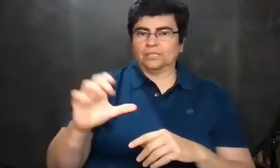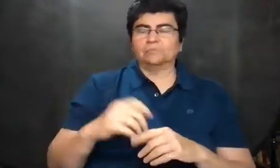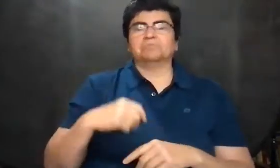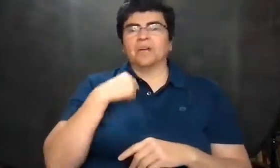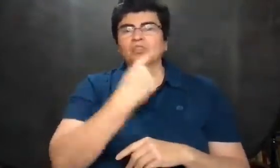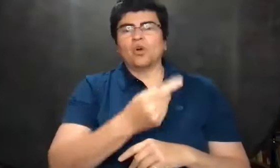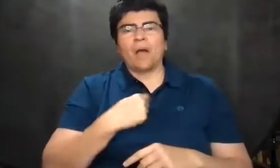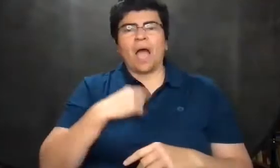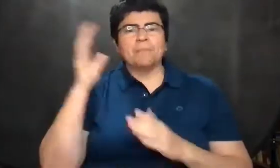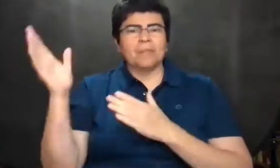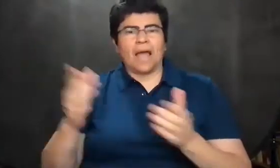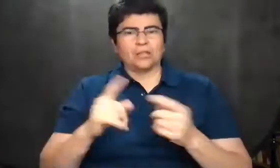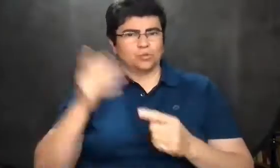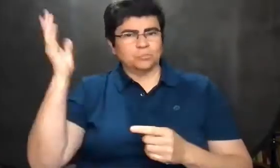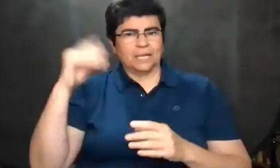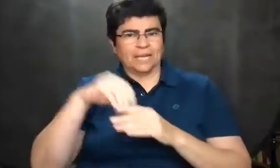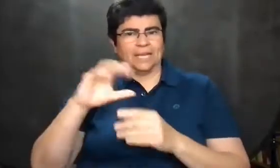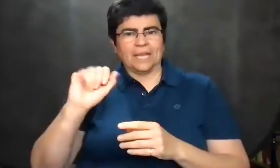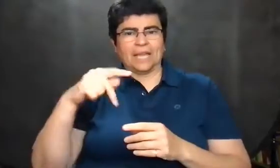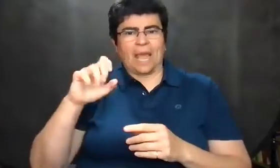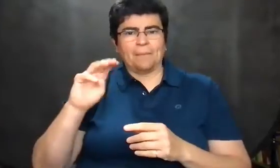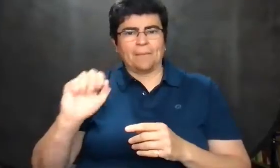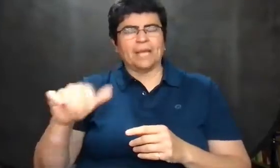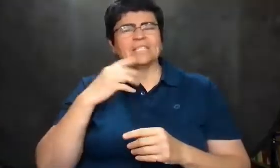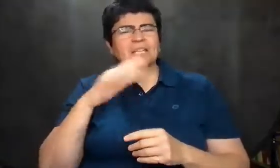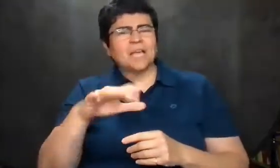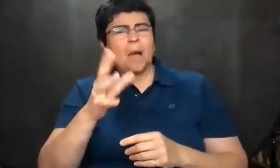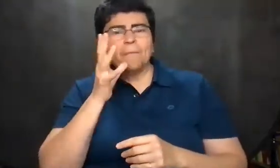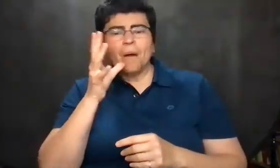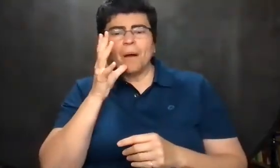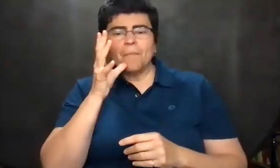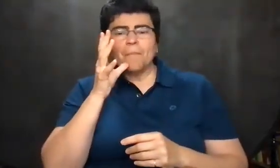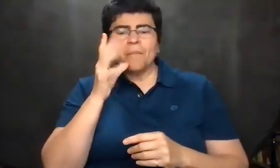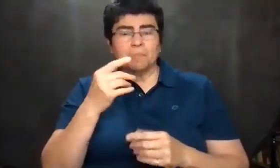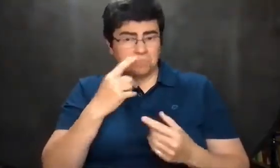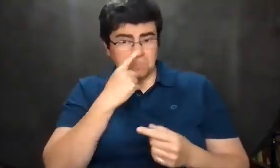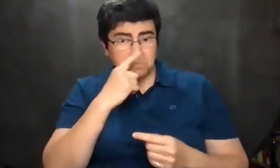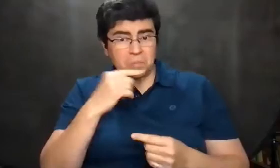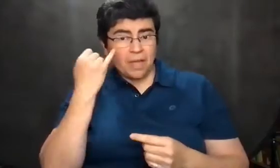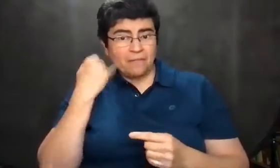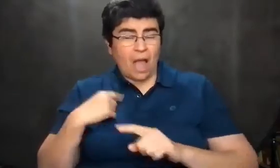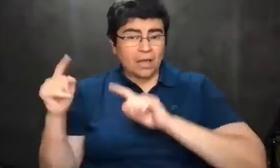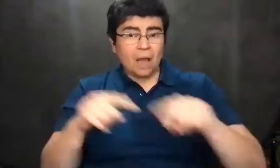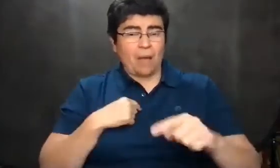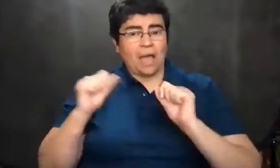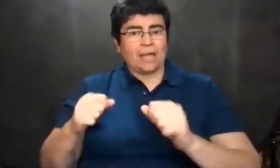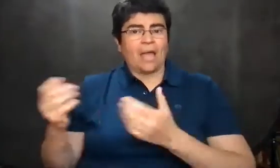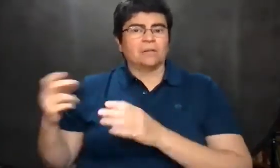going to be speaking in Cape May. And he said, Mom, he said, is it all right if I come? He said, I can take the ferry from Delaware and come